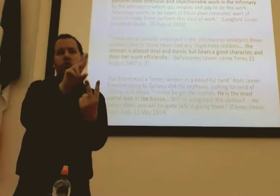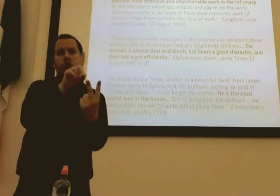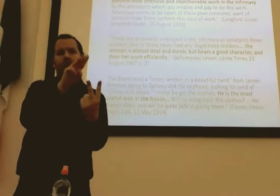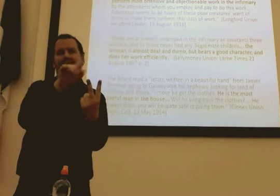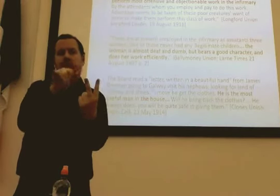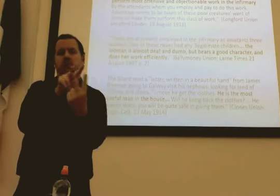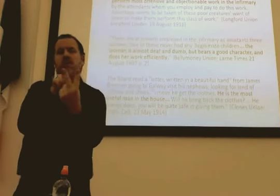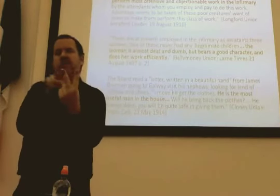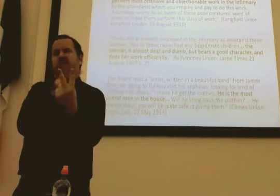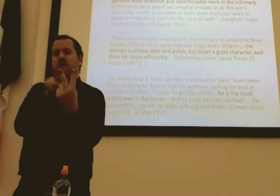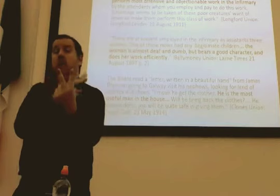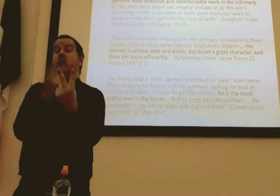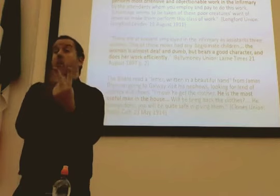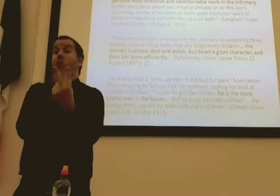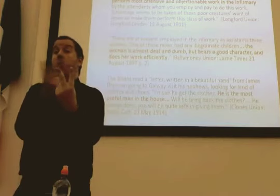dummy.